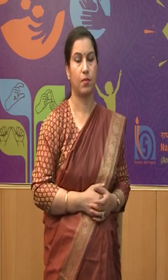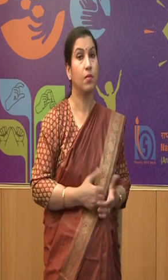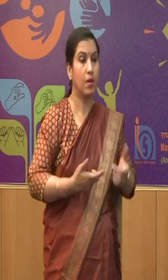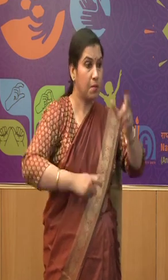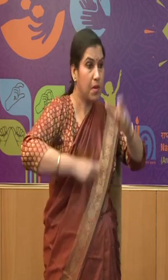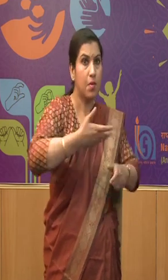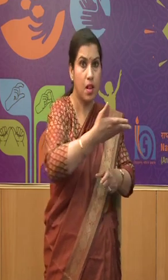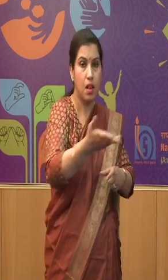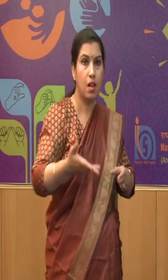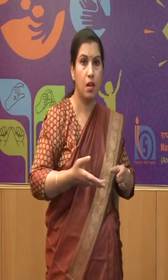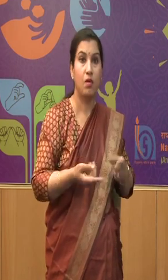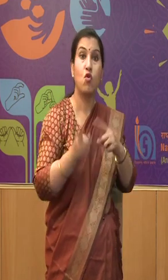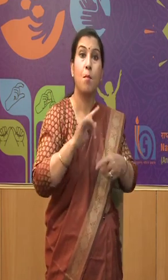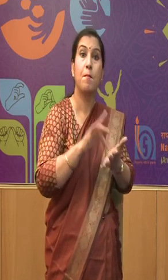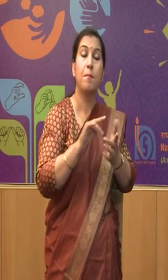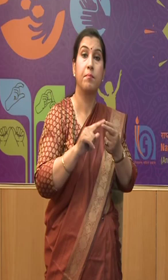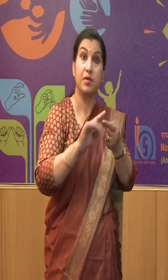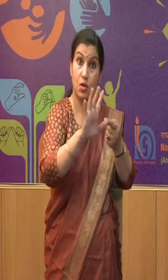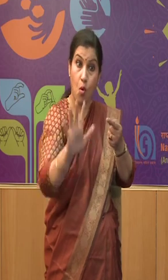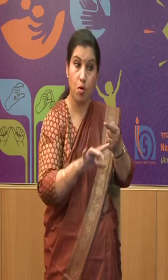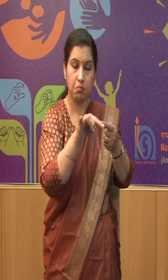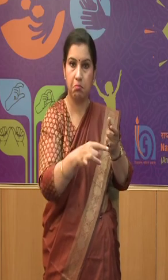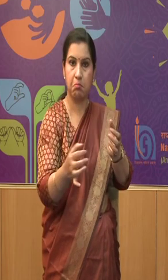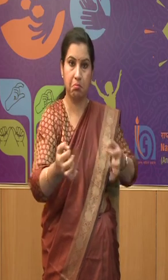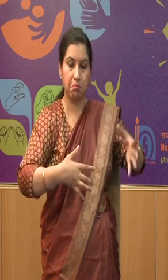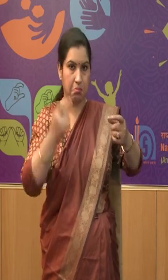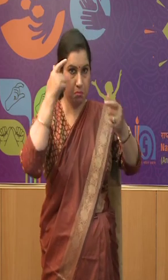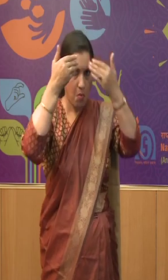While people of Europe had become modern,